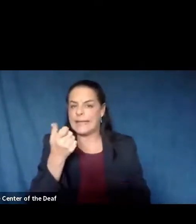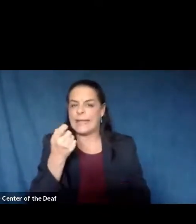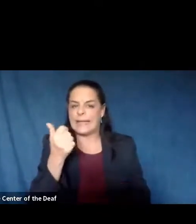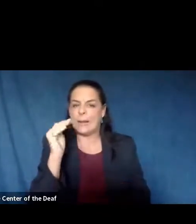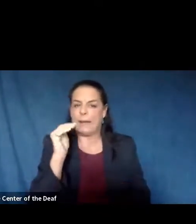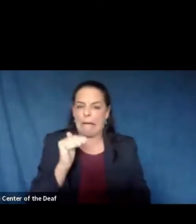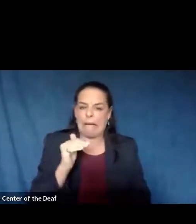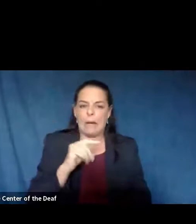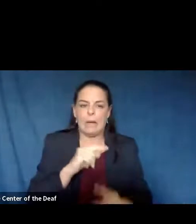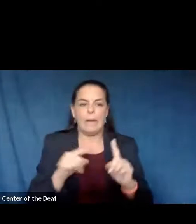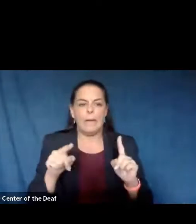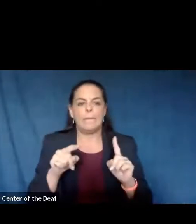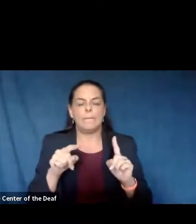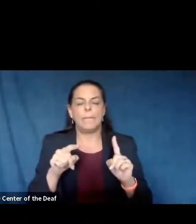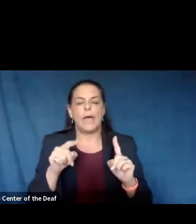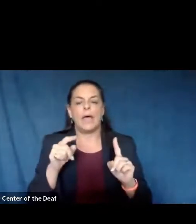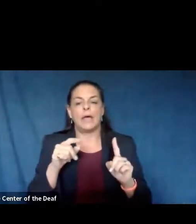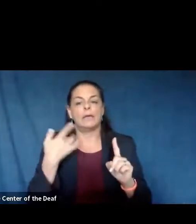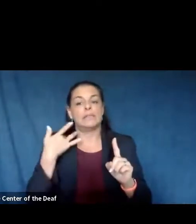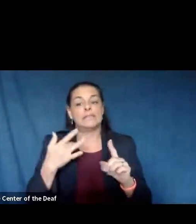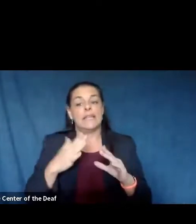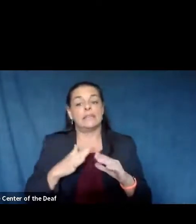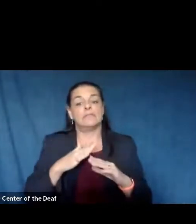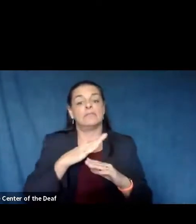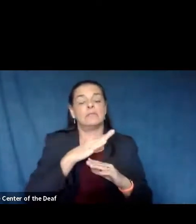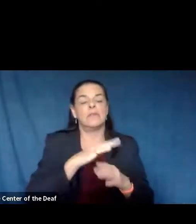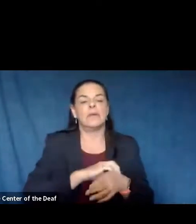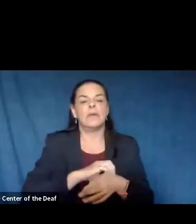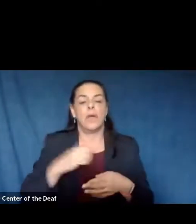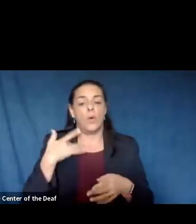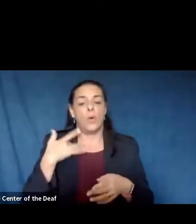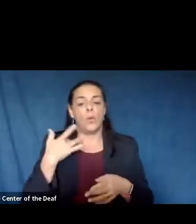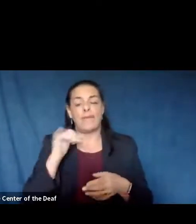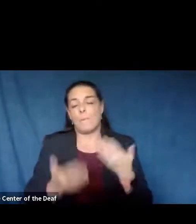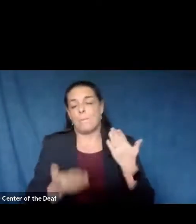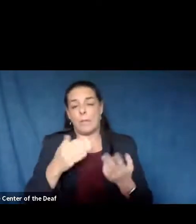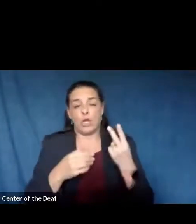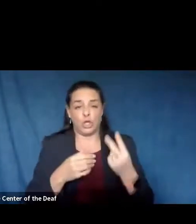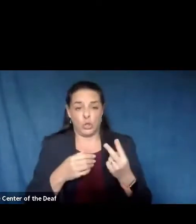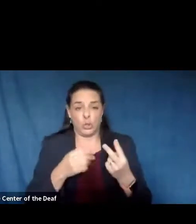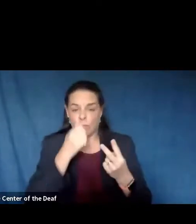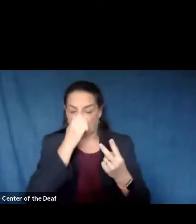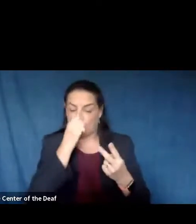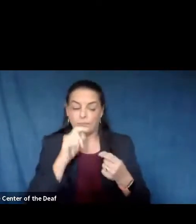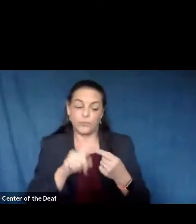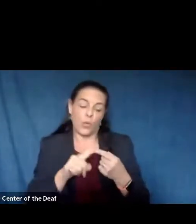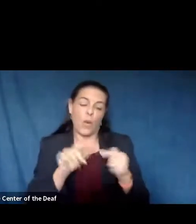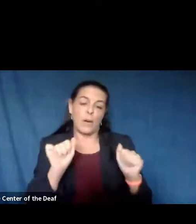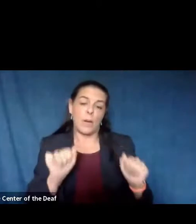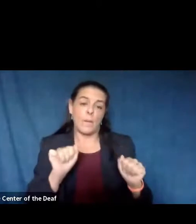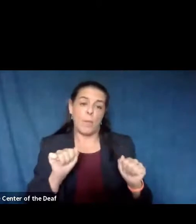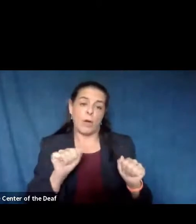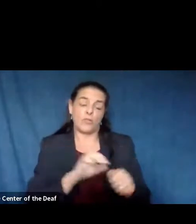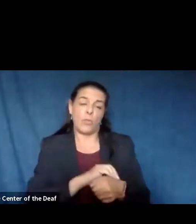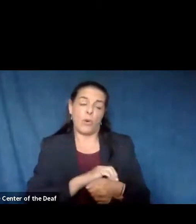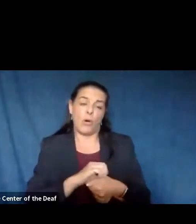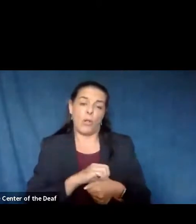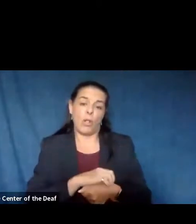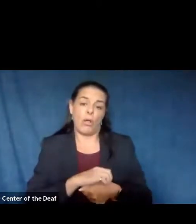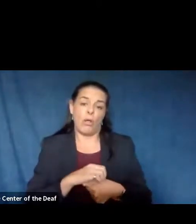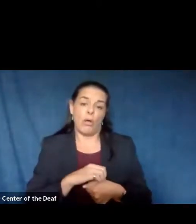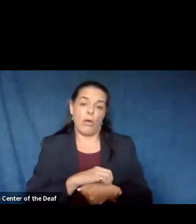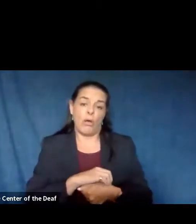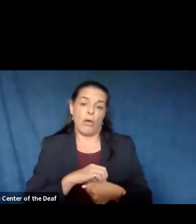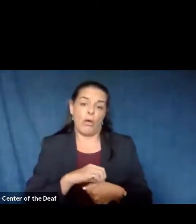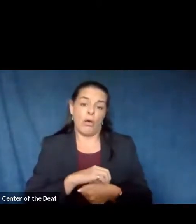but the trend overall is moving up. We think this can be two things. So one thing that it could be potentially is it